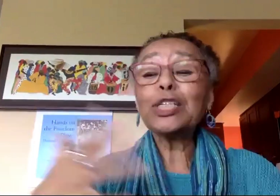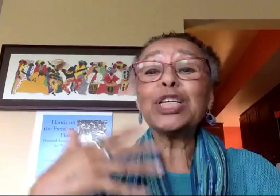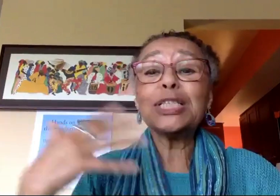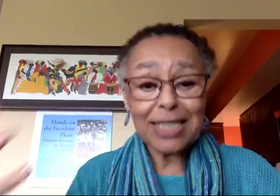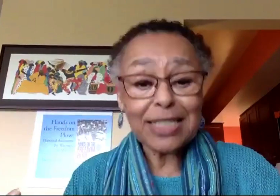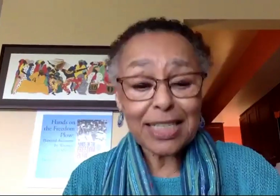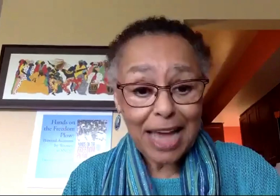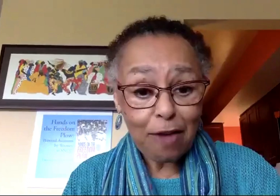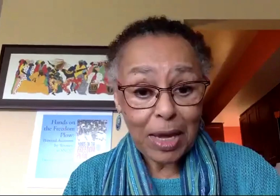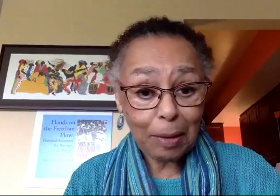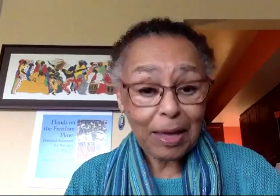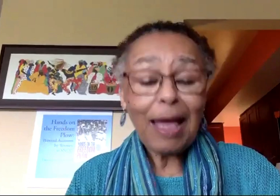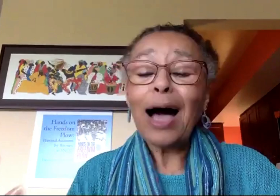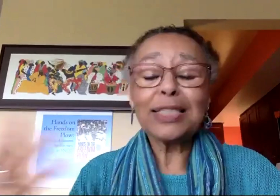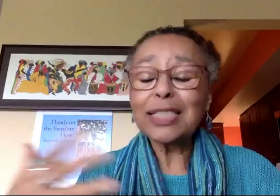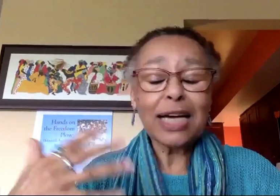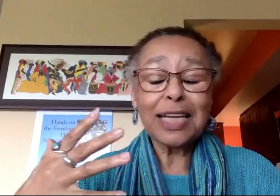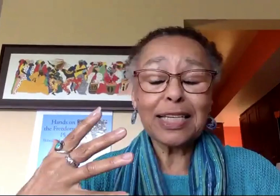And she's a SNCC